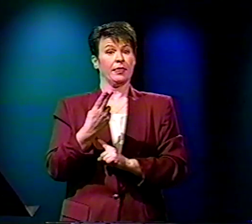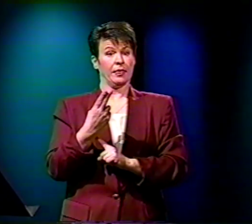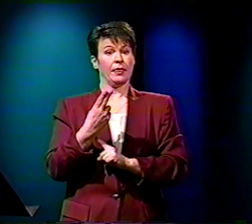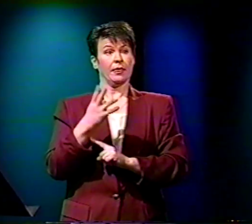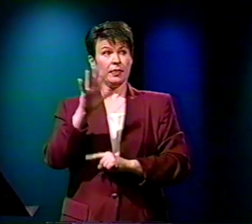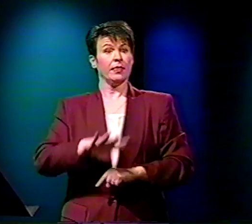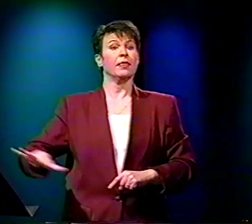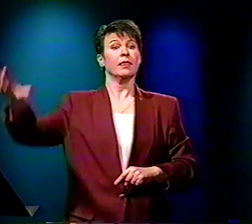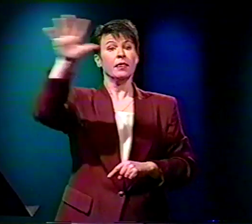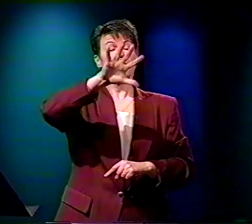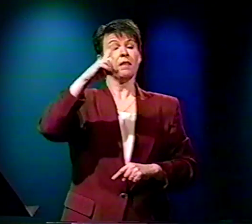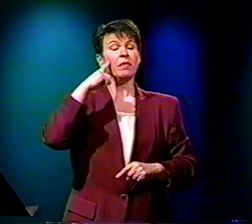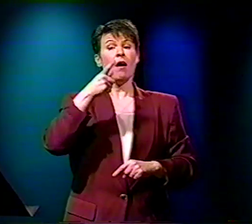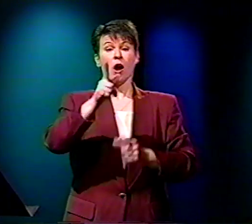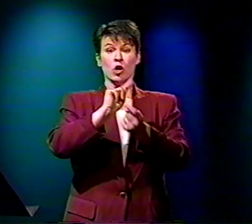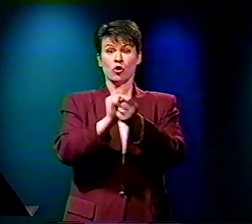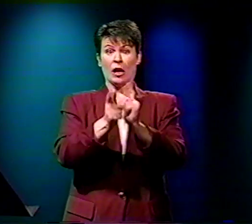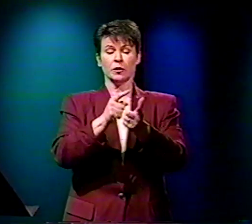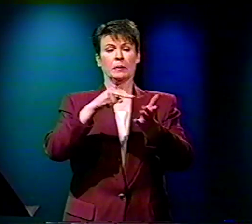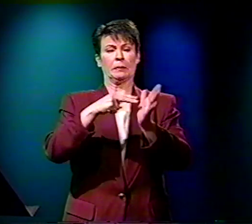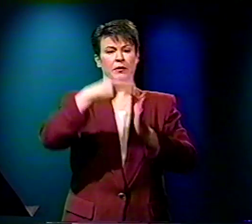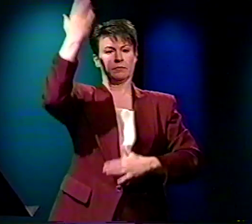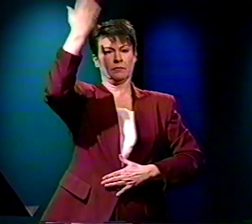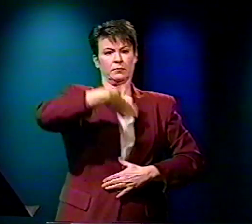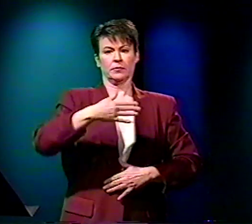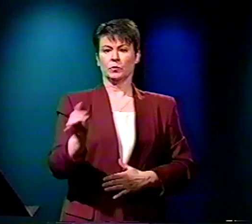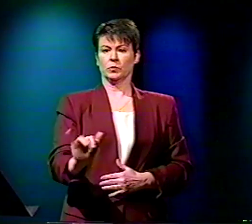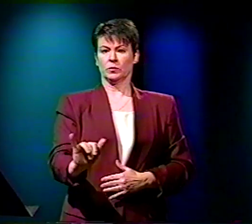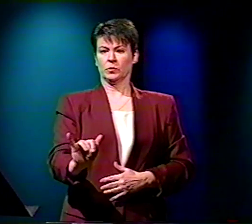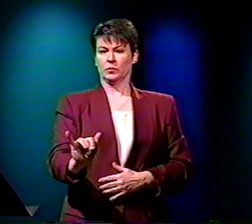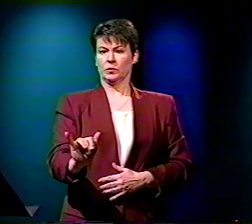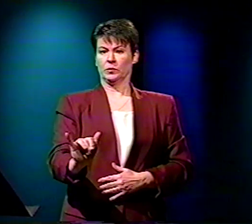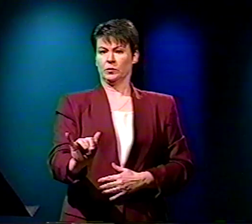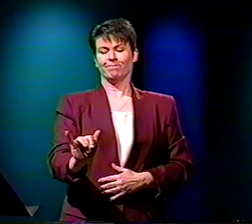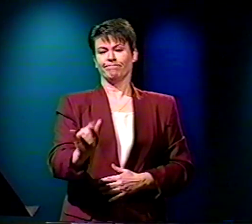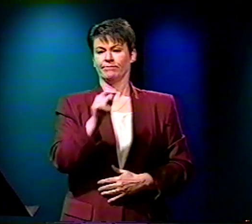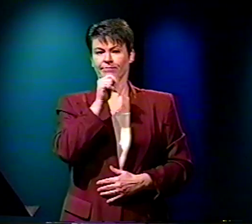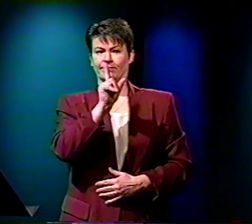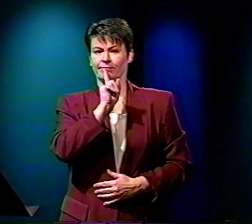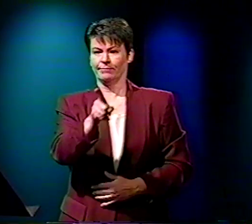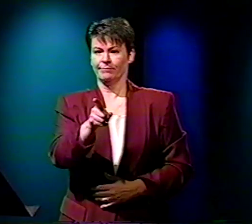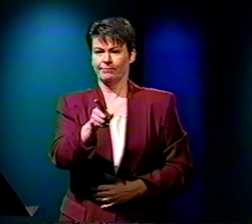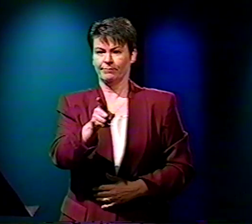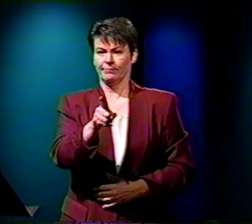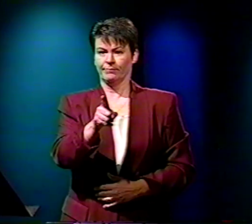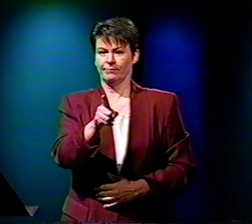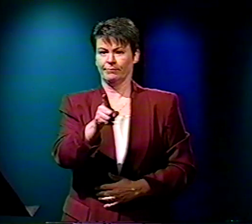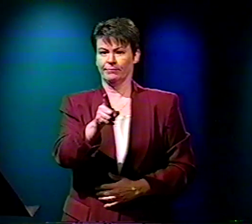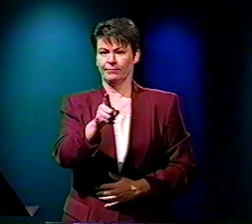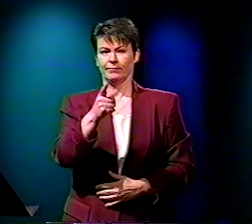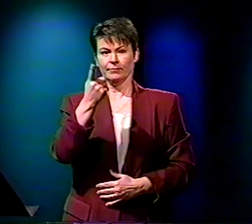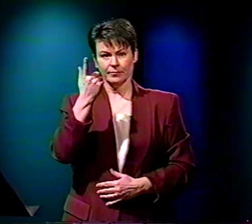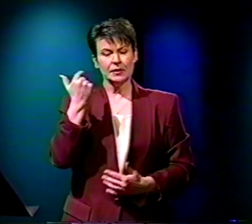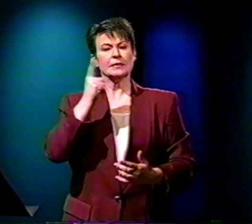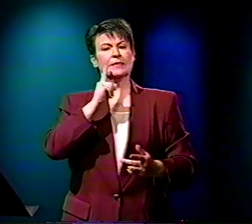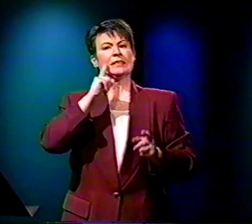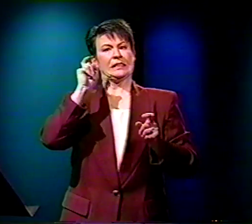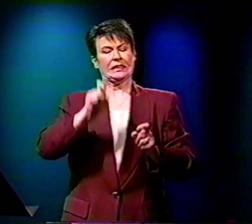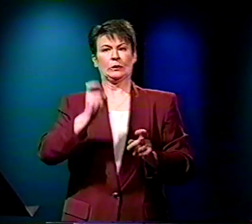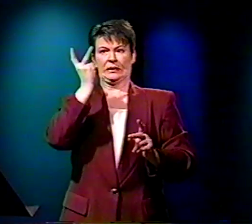English, and there is a myth that is felt throughout the country that transliterating also means a lack of facial expression or non-manual markers. I want to tell you that